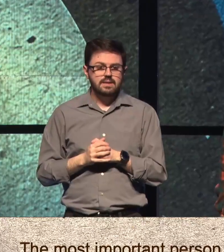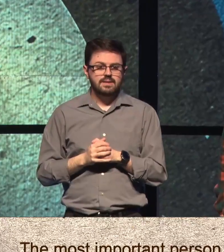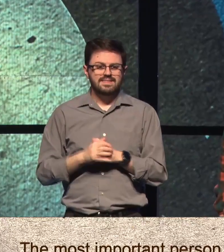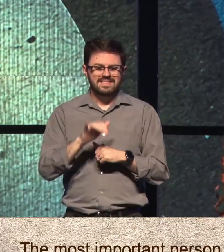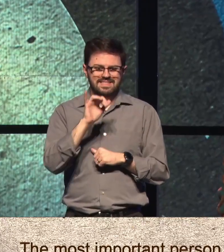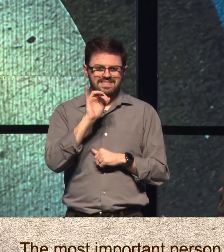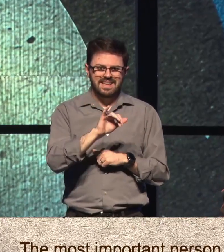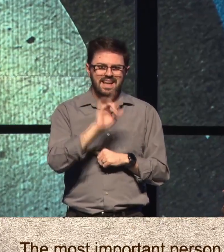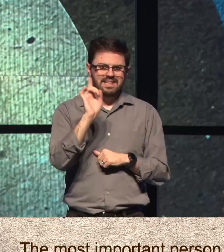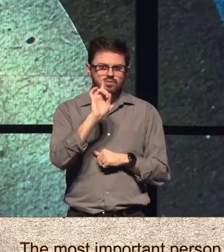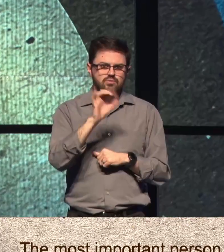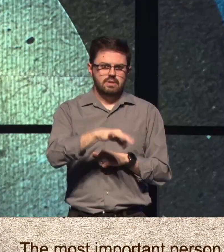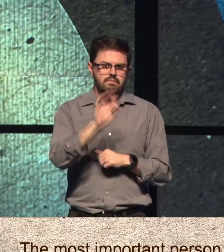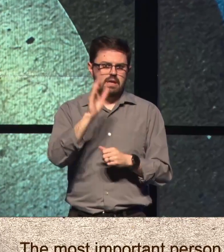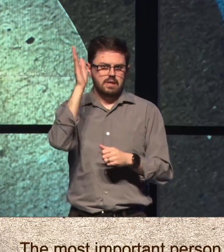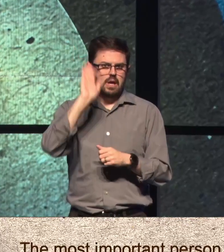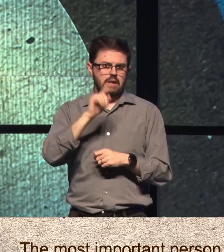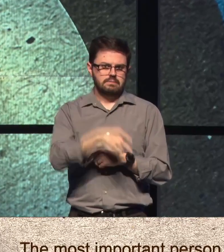that's where God is.